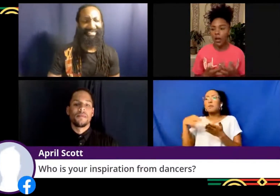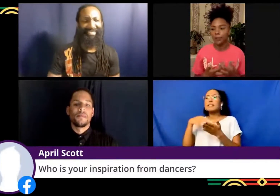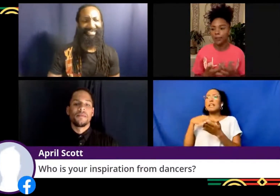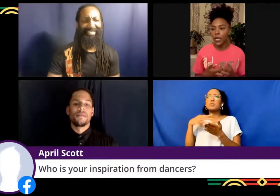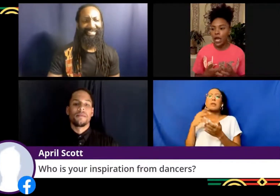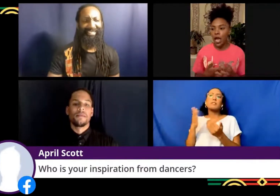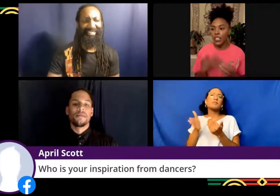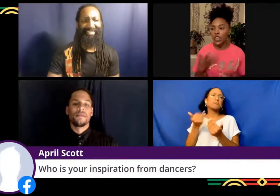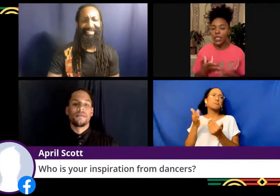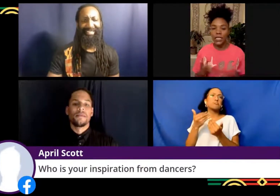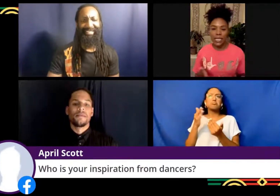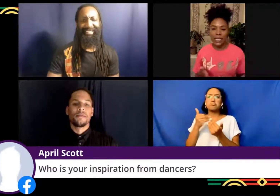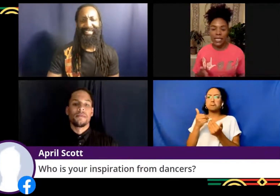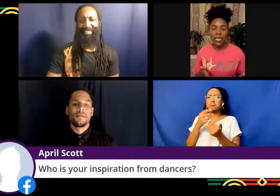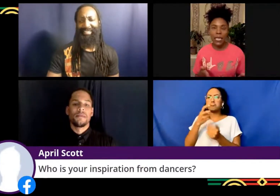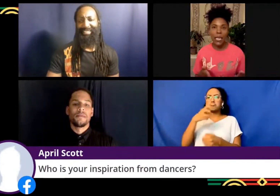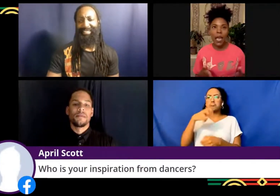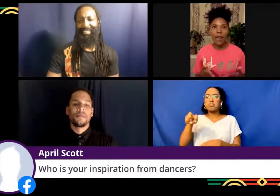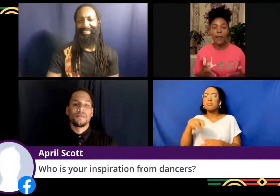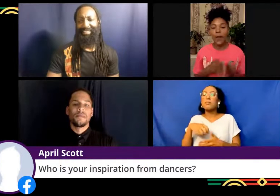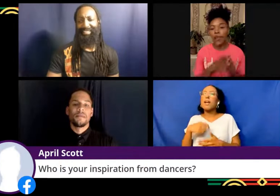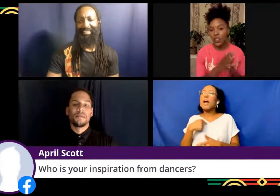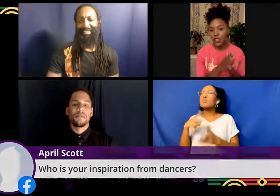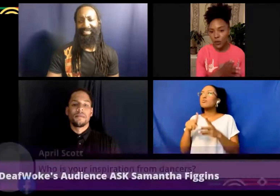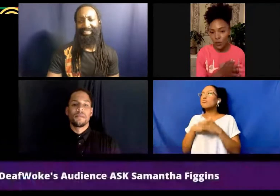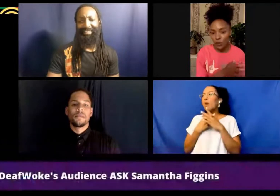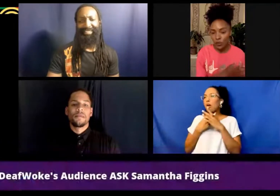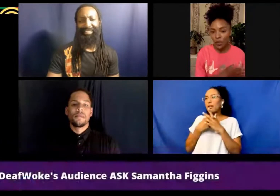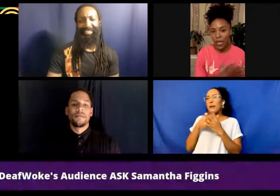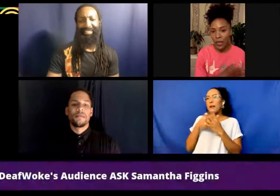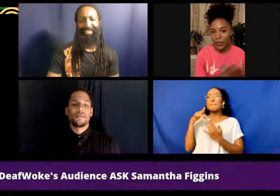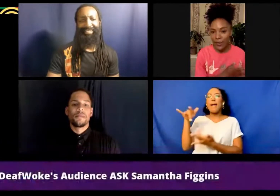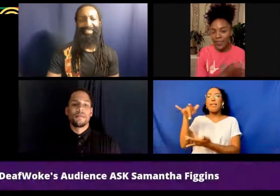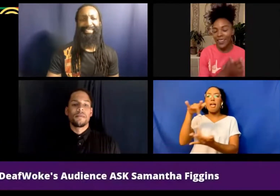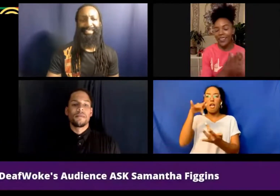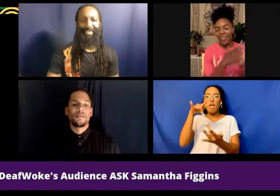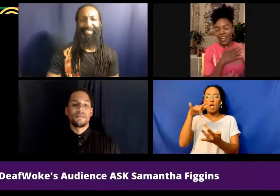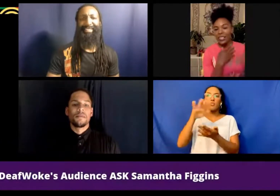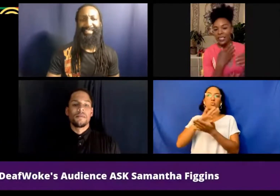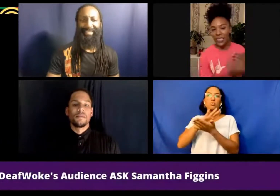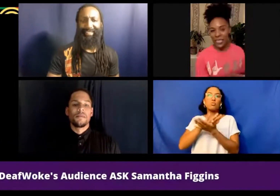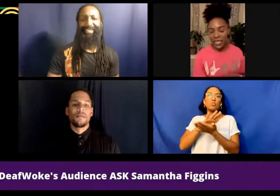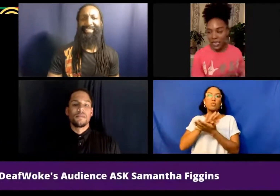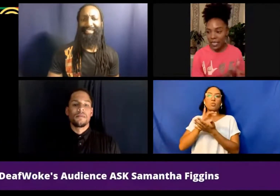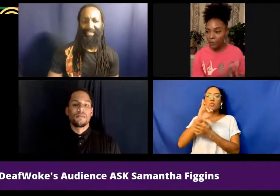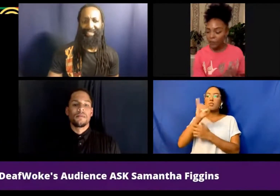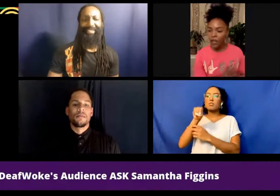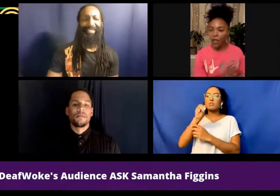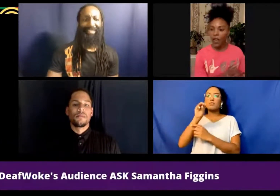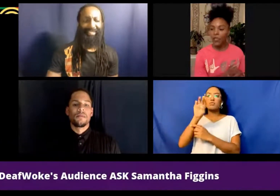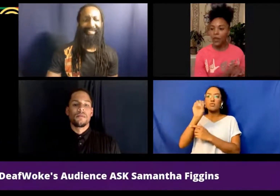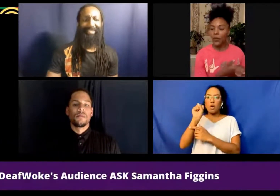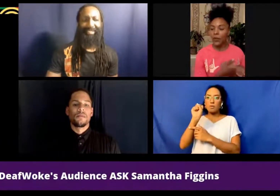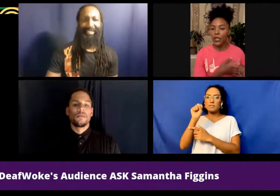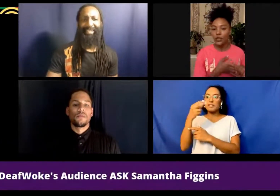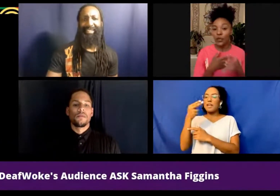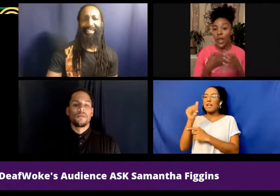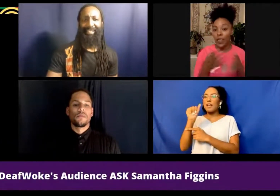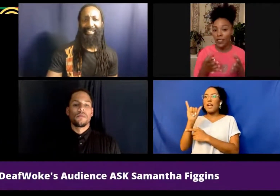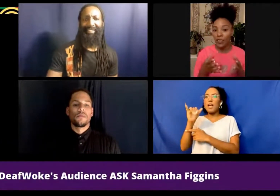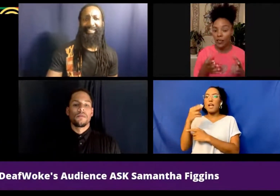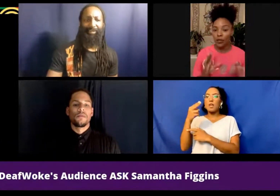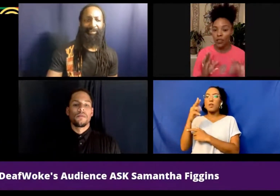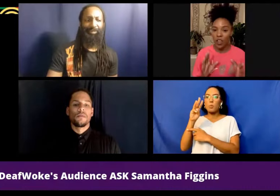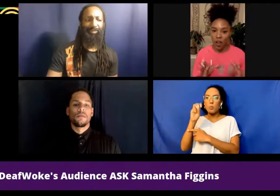to. I started dancing at a ballet school, Jones Haywood in DC. And then I went to